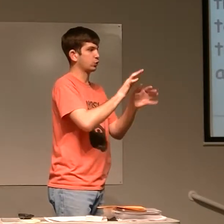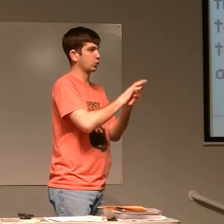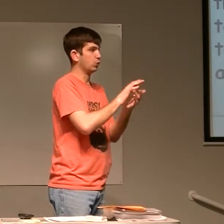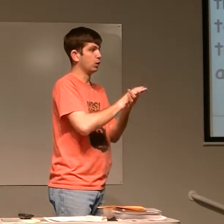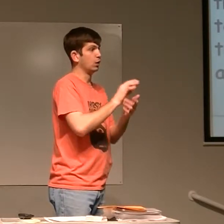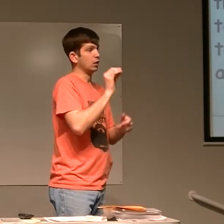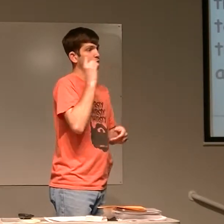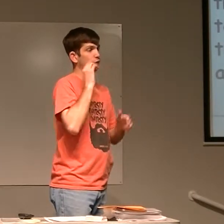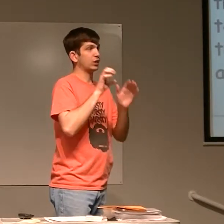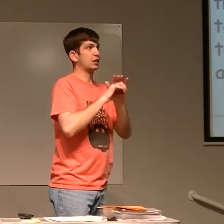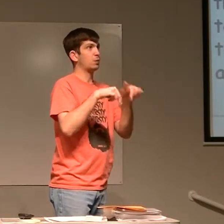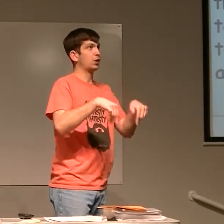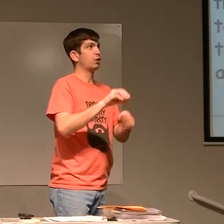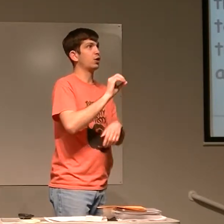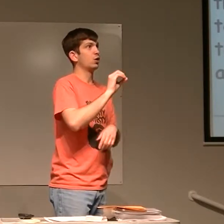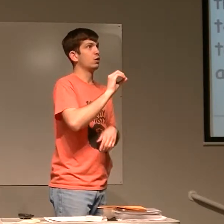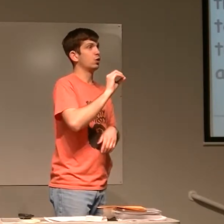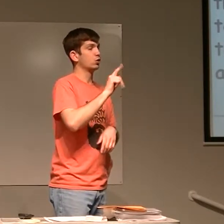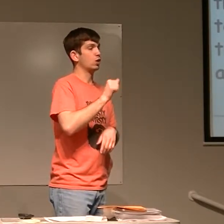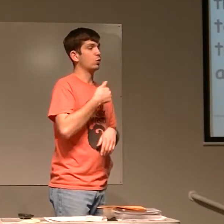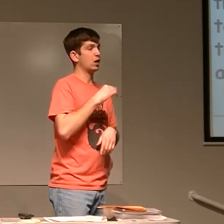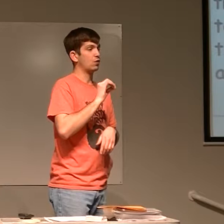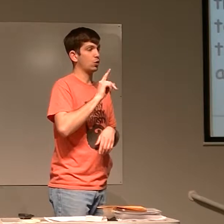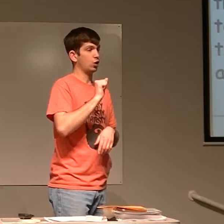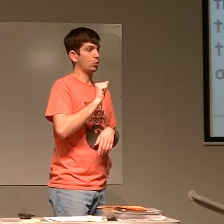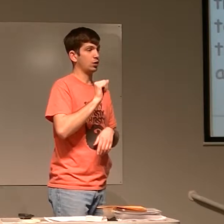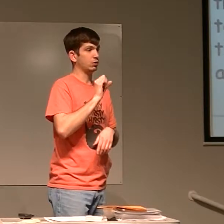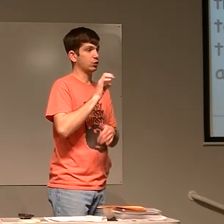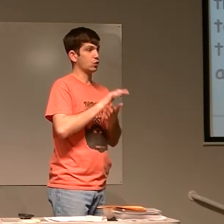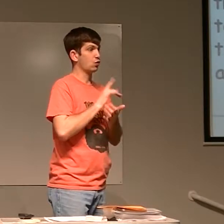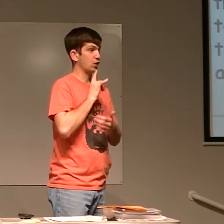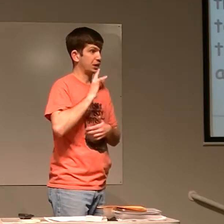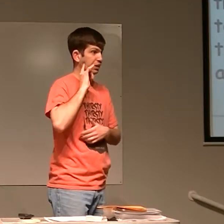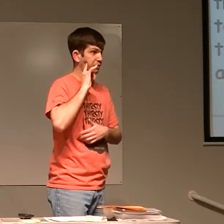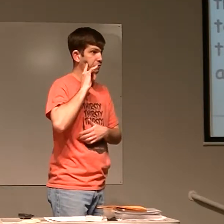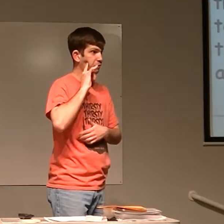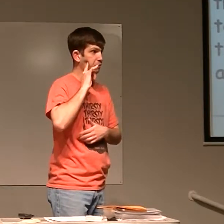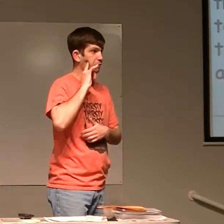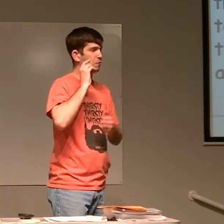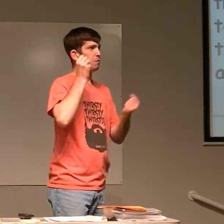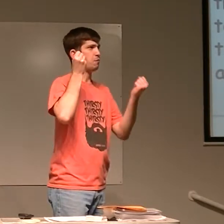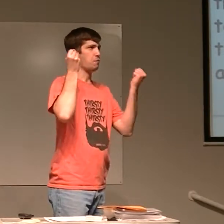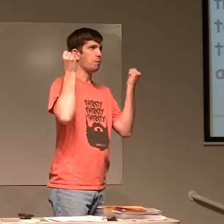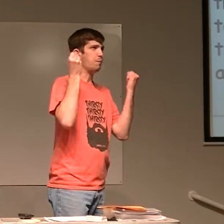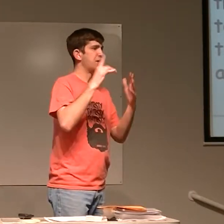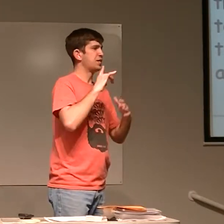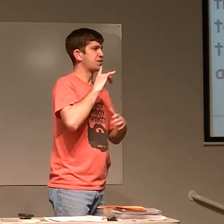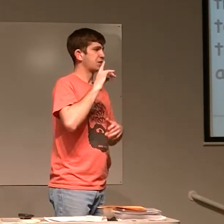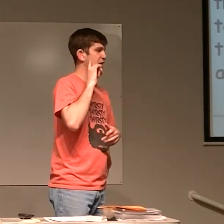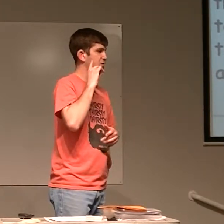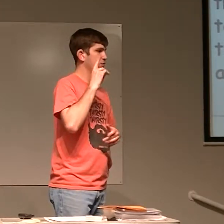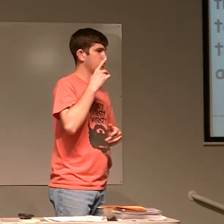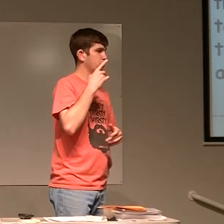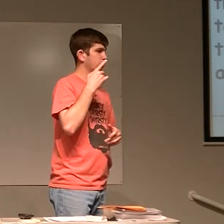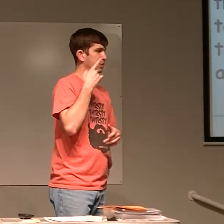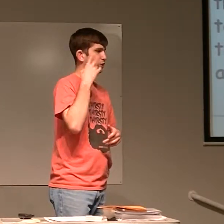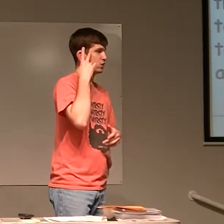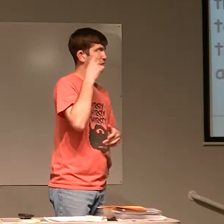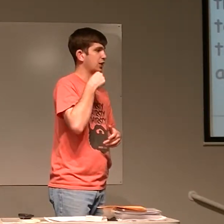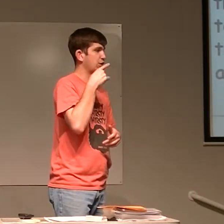school. For example, here in Oklahoma, we have Oklahoma School for the Deaf. Many of the deaf parents and the hearing